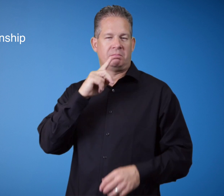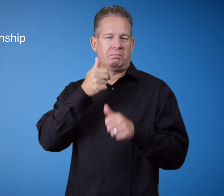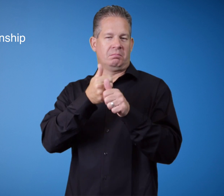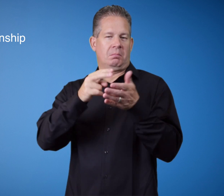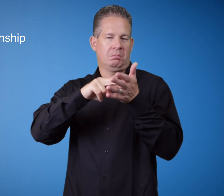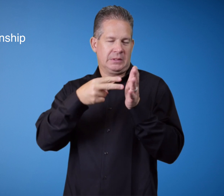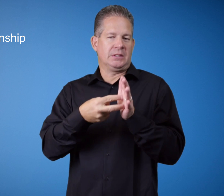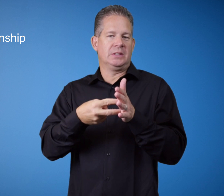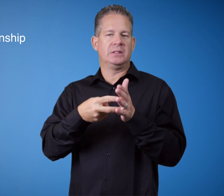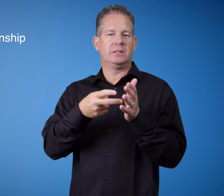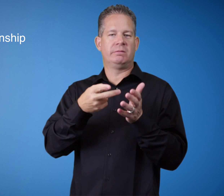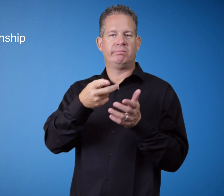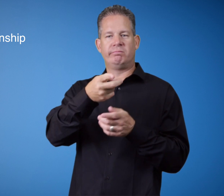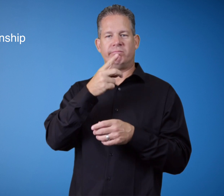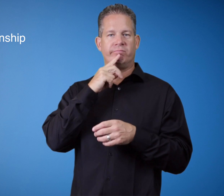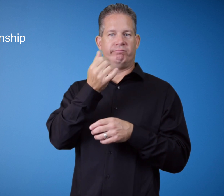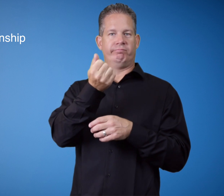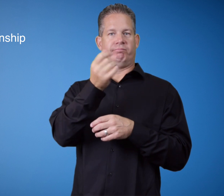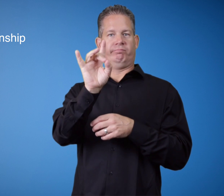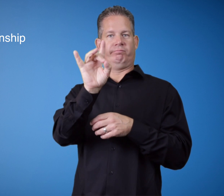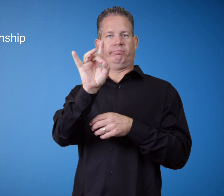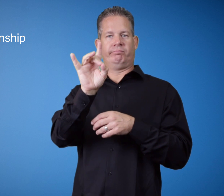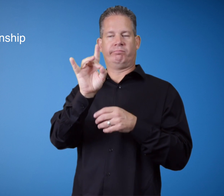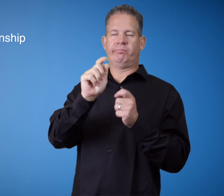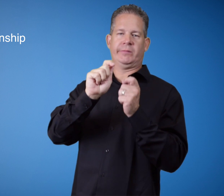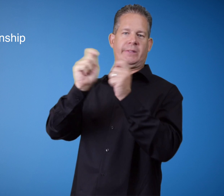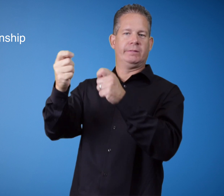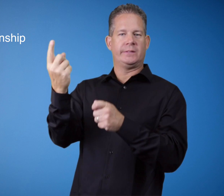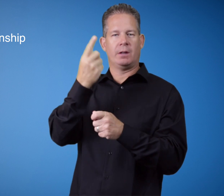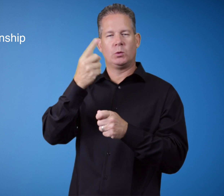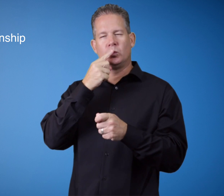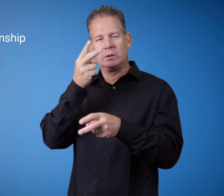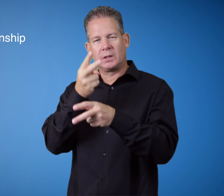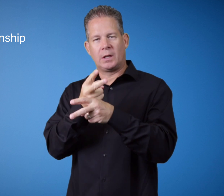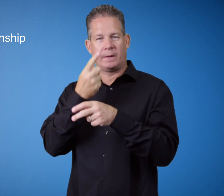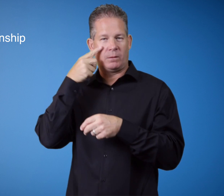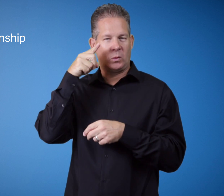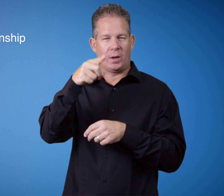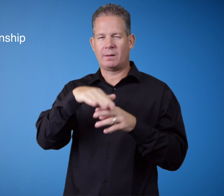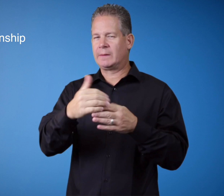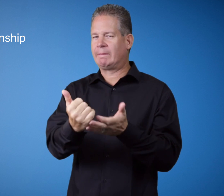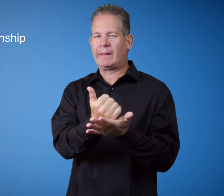Guardianship is when, after you've become 18 years old, someone else is given the authority to take care of